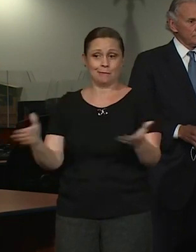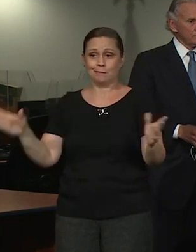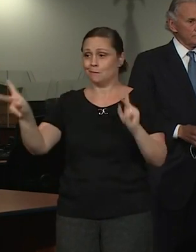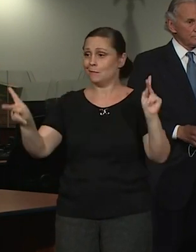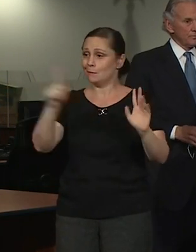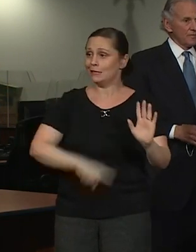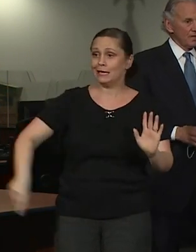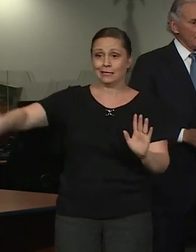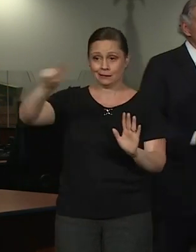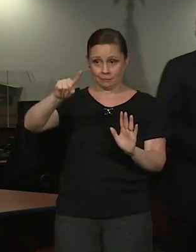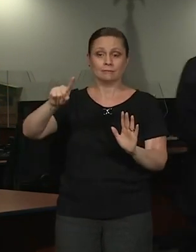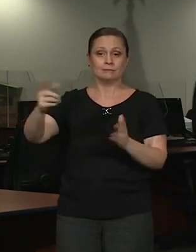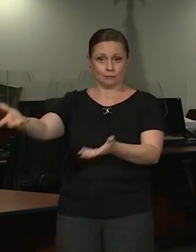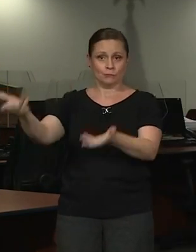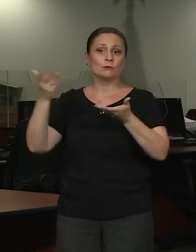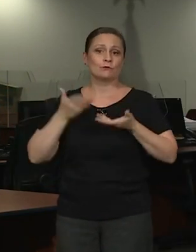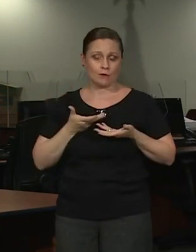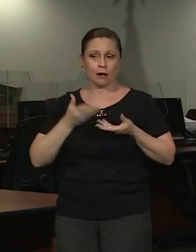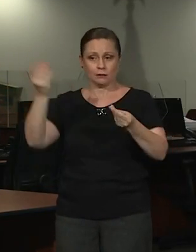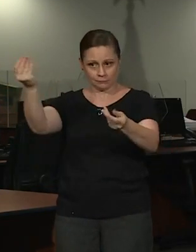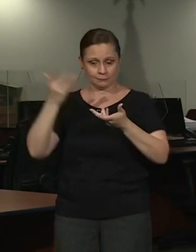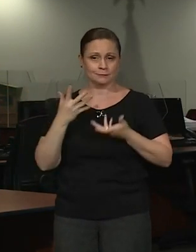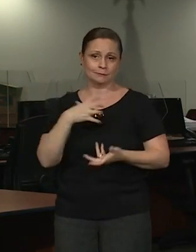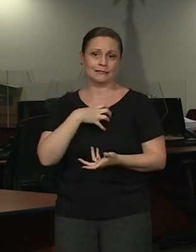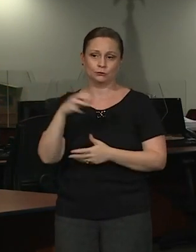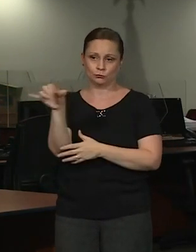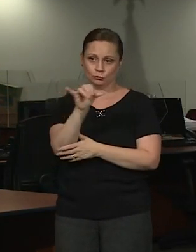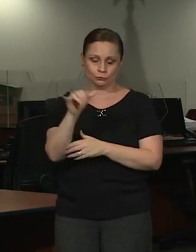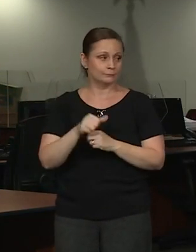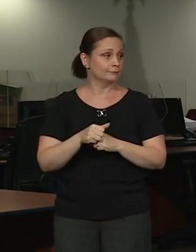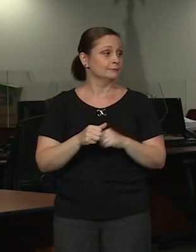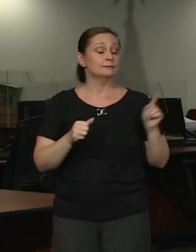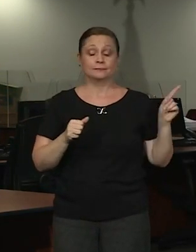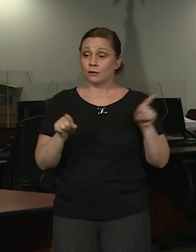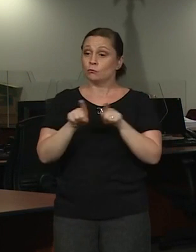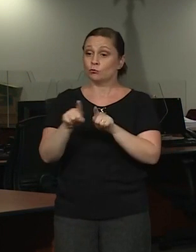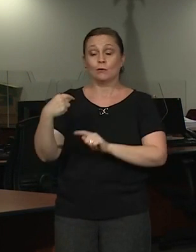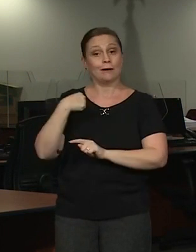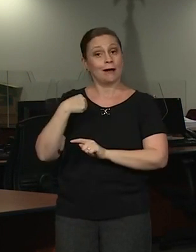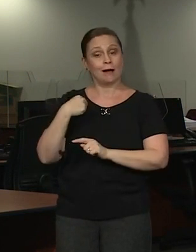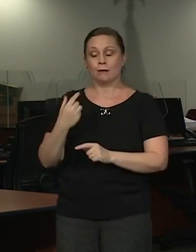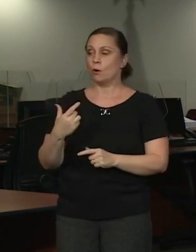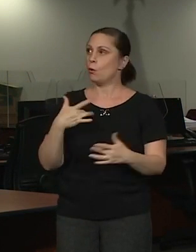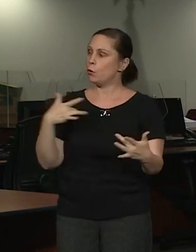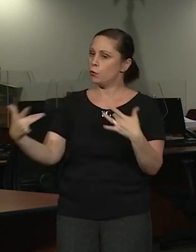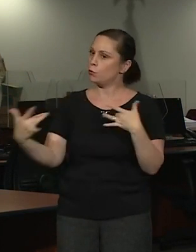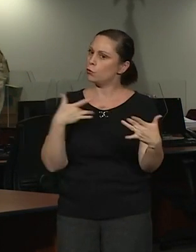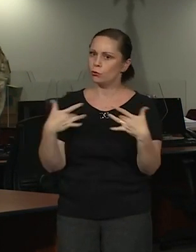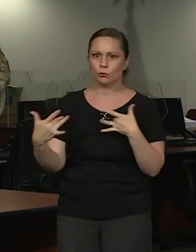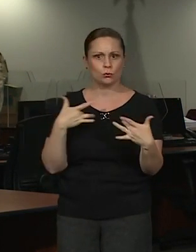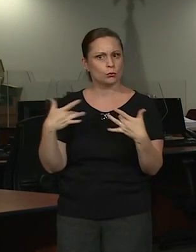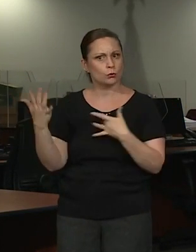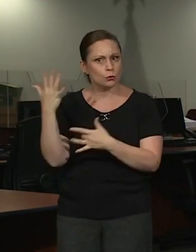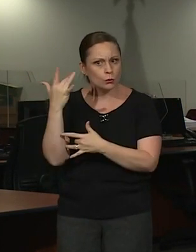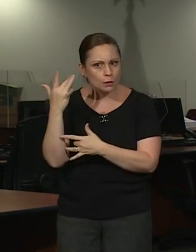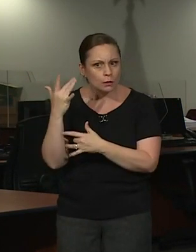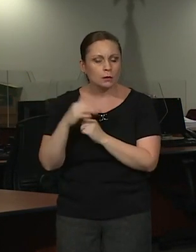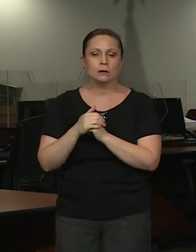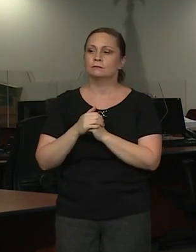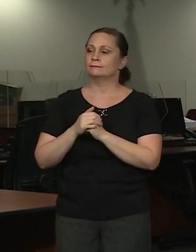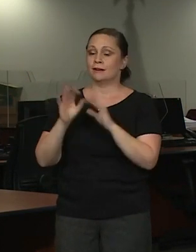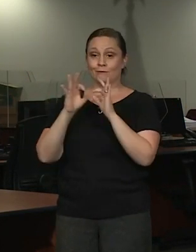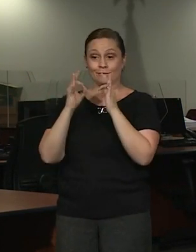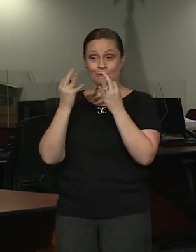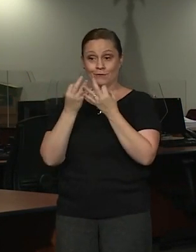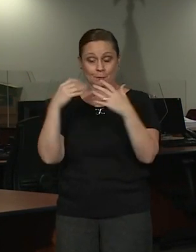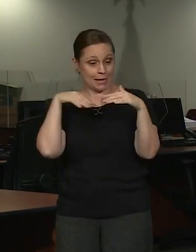complaints. And to echo that, I'm highly concerned about it because it's the public, the family access